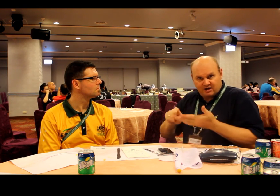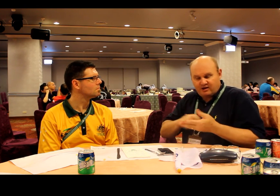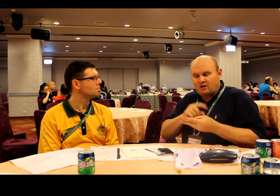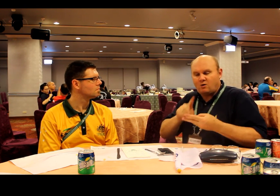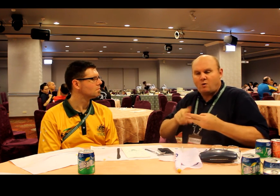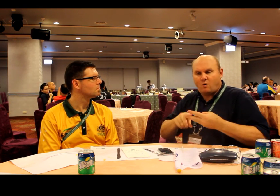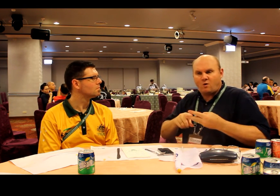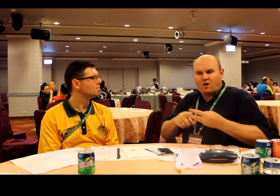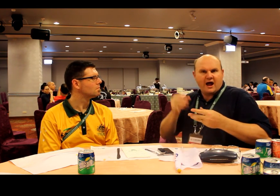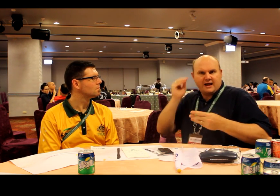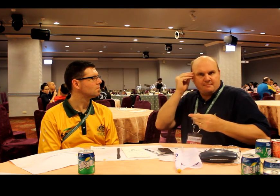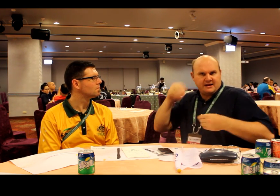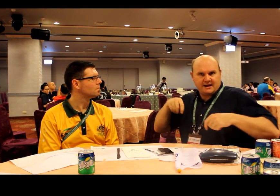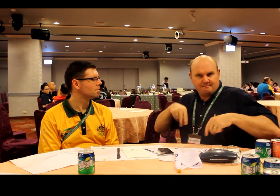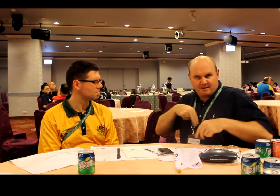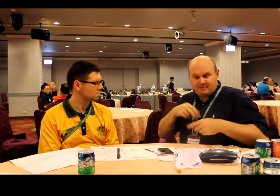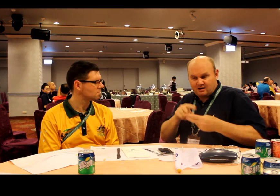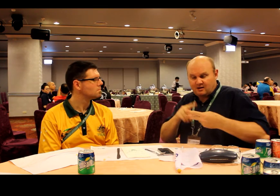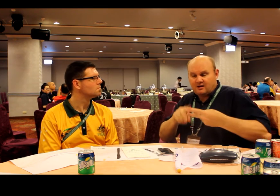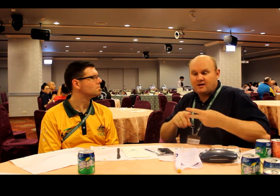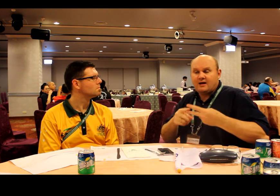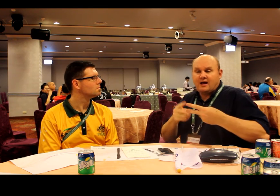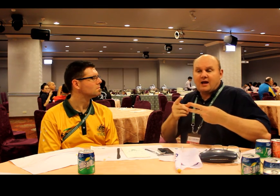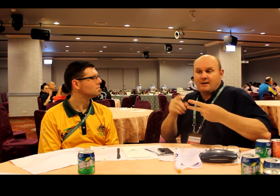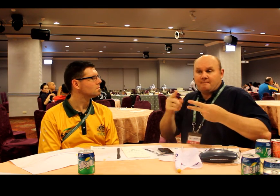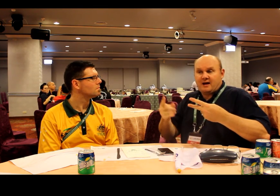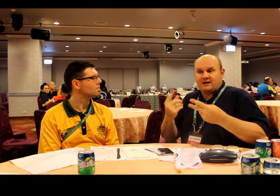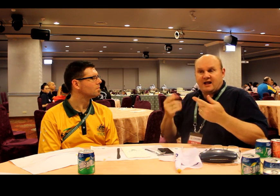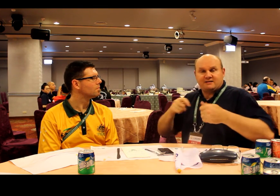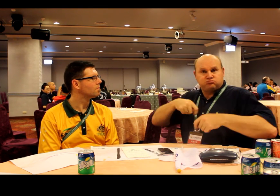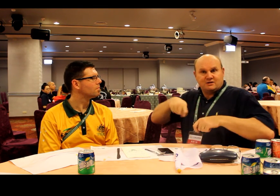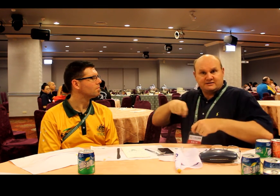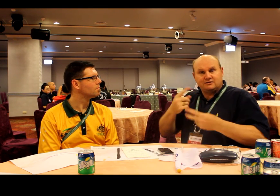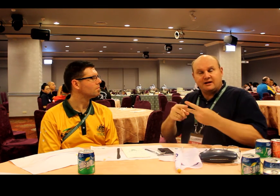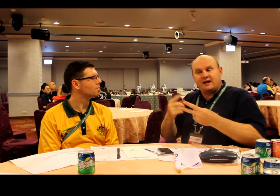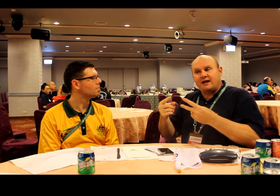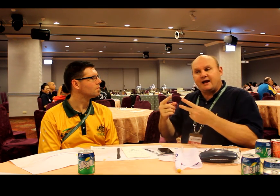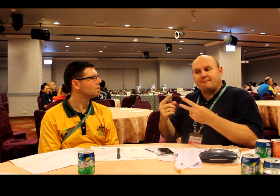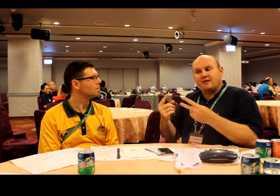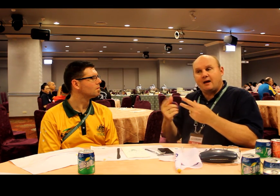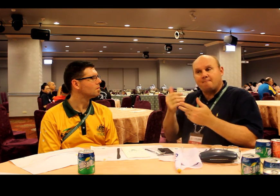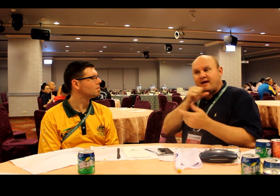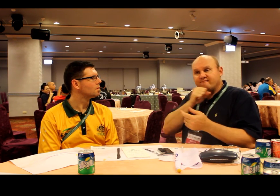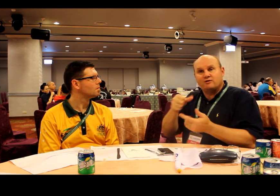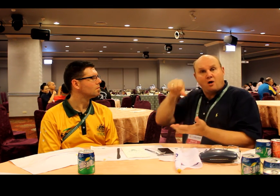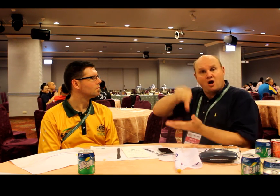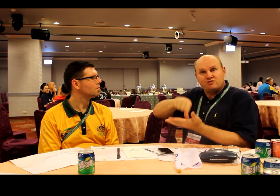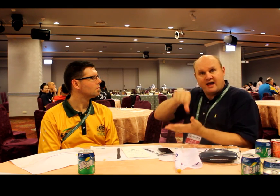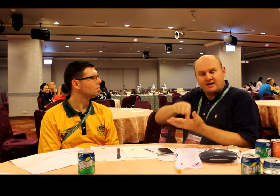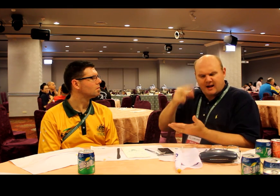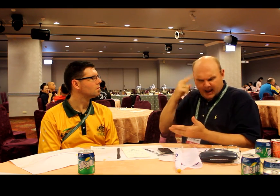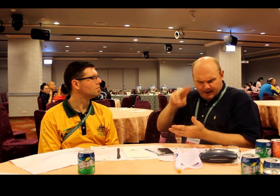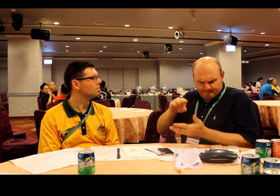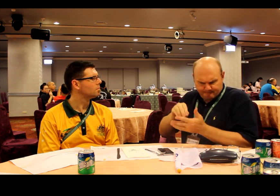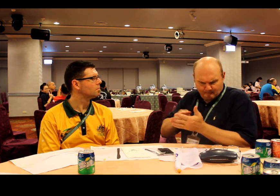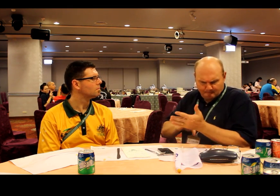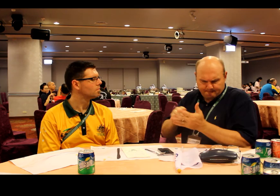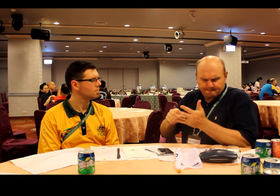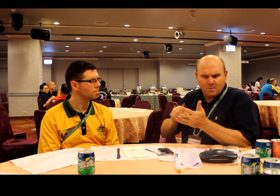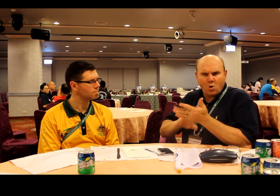or general secretary or various committee members. But as president, a gentleman from Iran